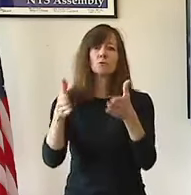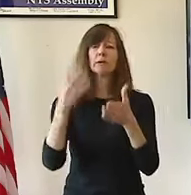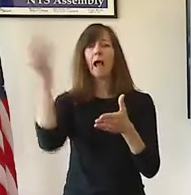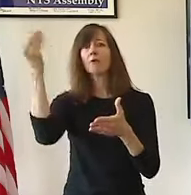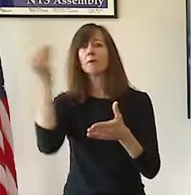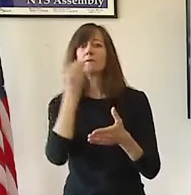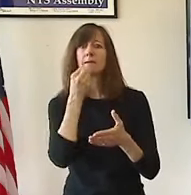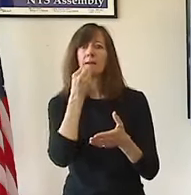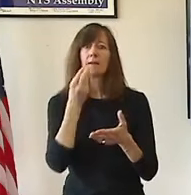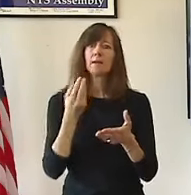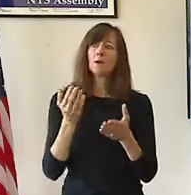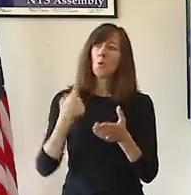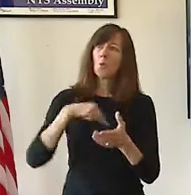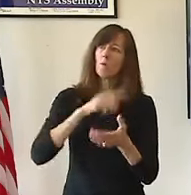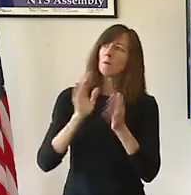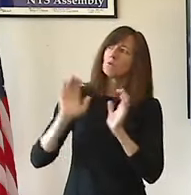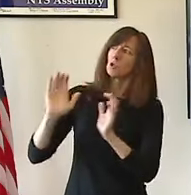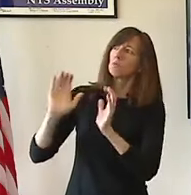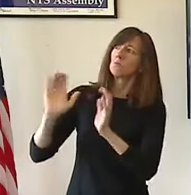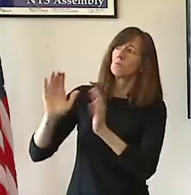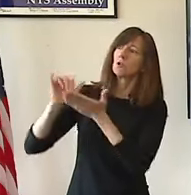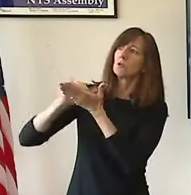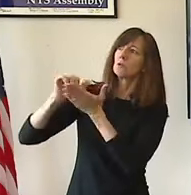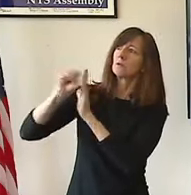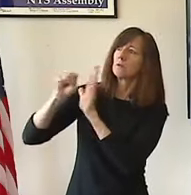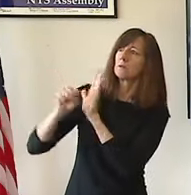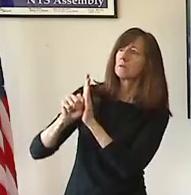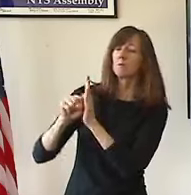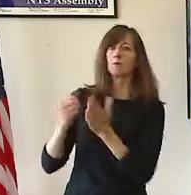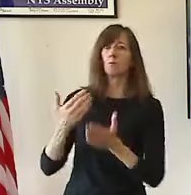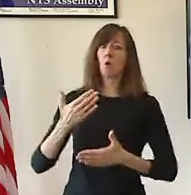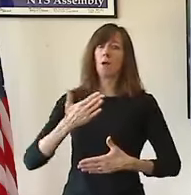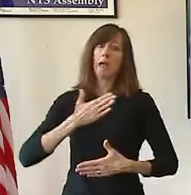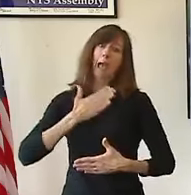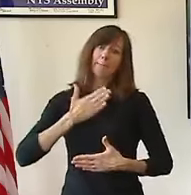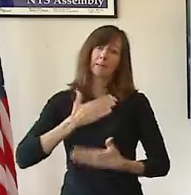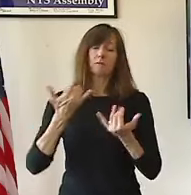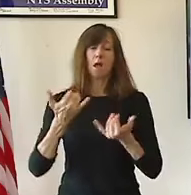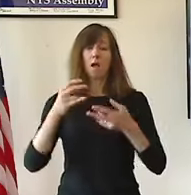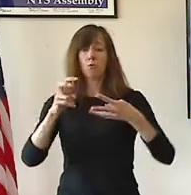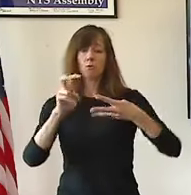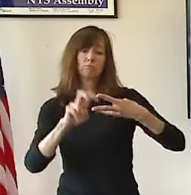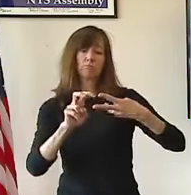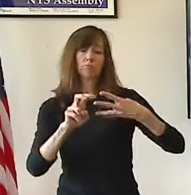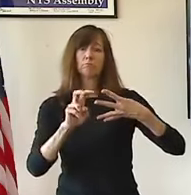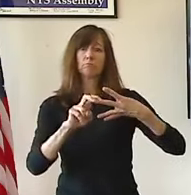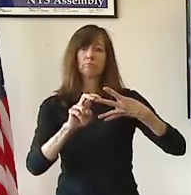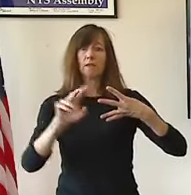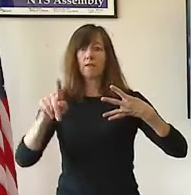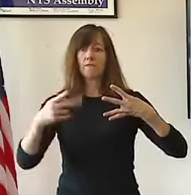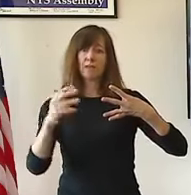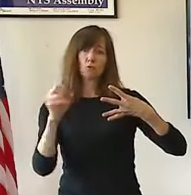moving in Phase 3, but rather Phase 2. The Liquor Authority is given some latitude, and we're going to